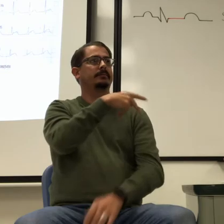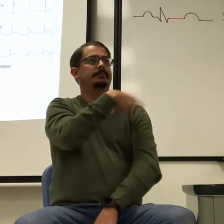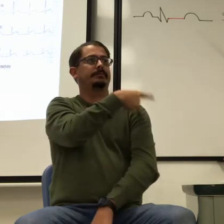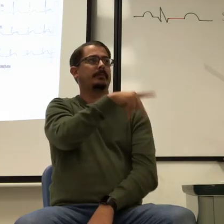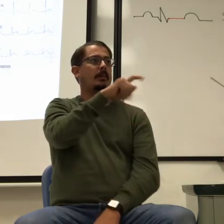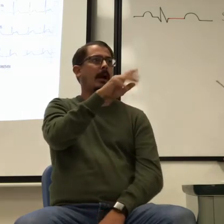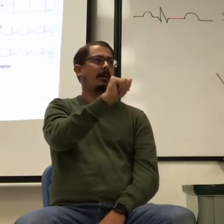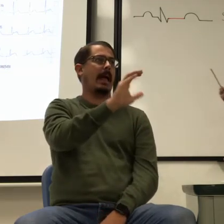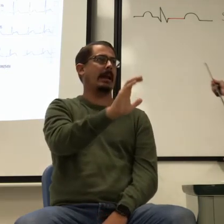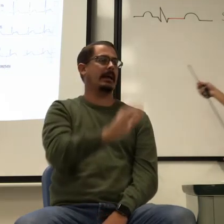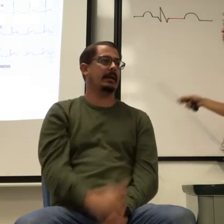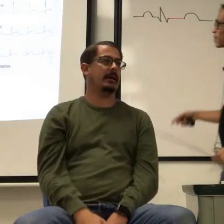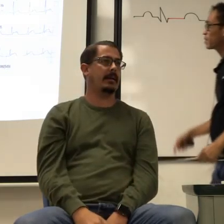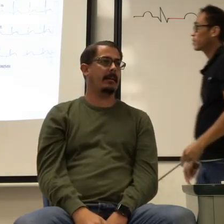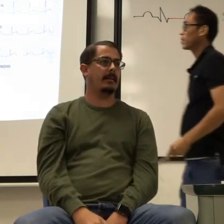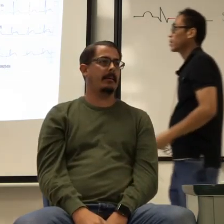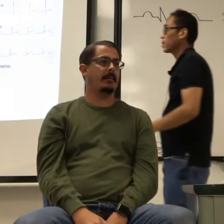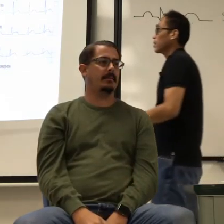like,